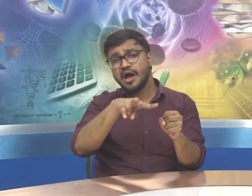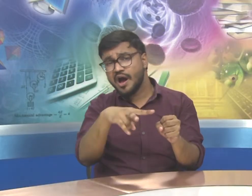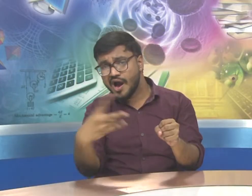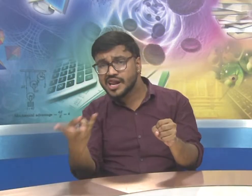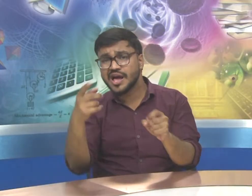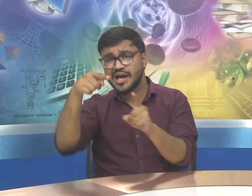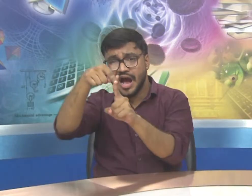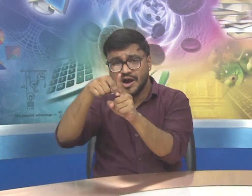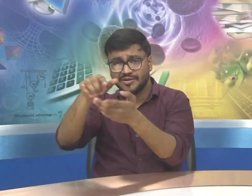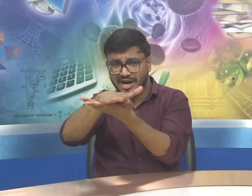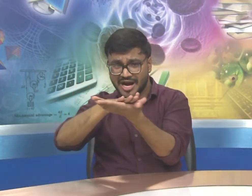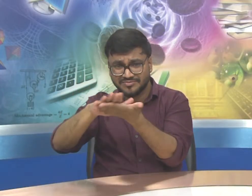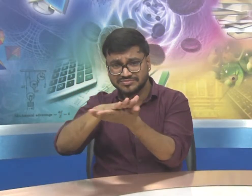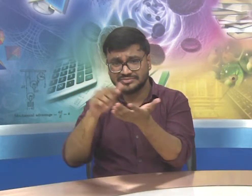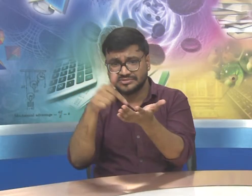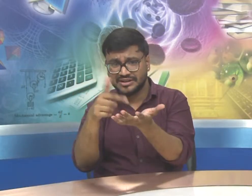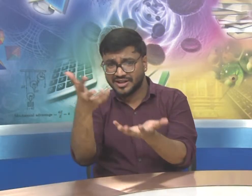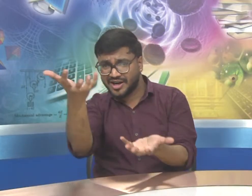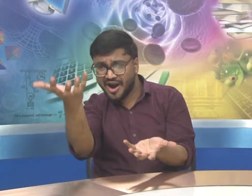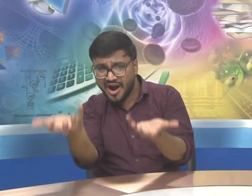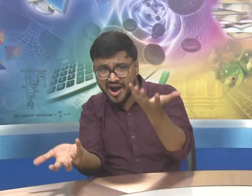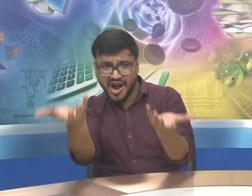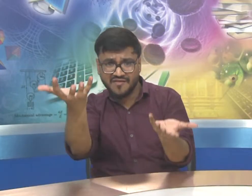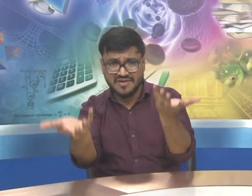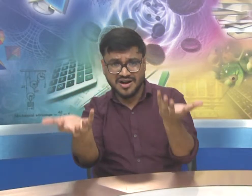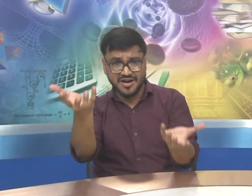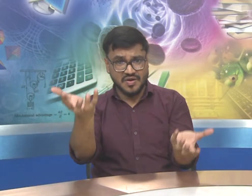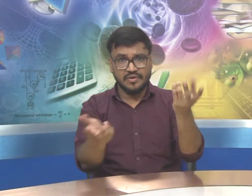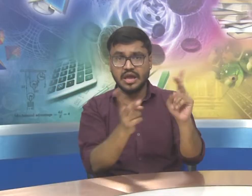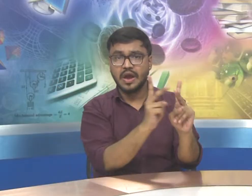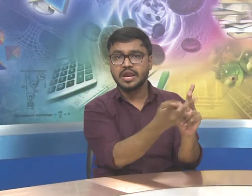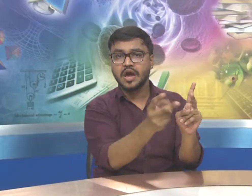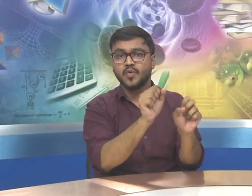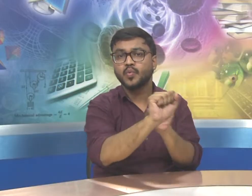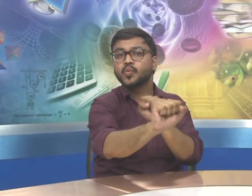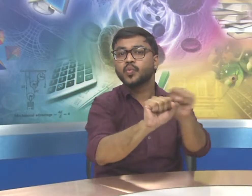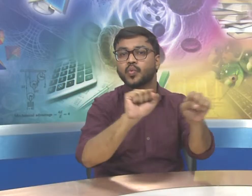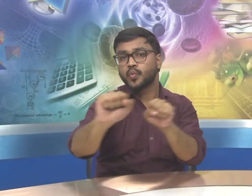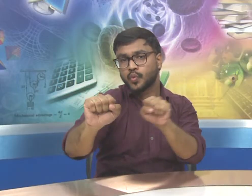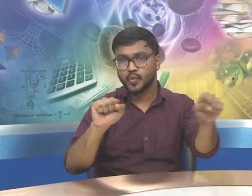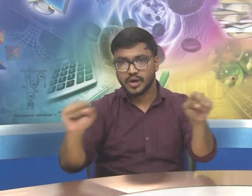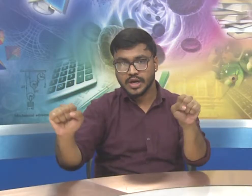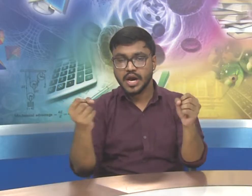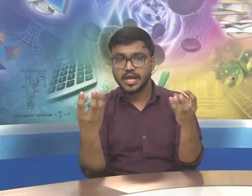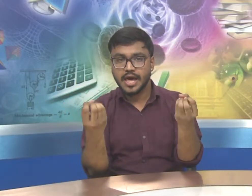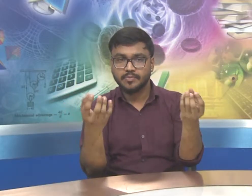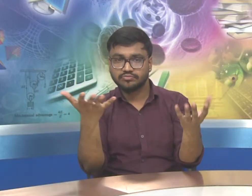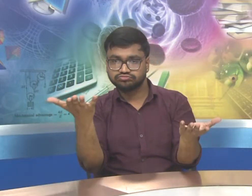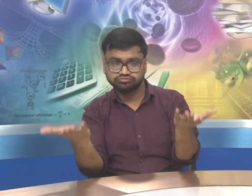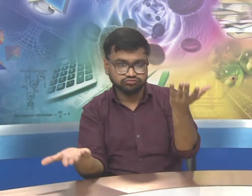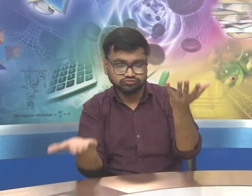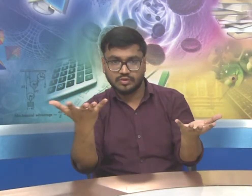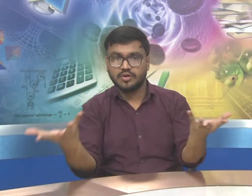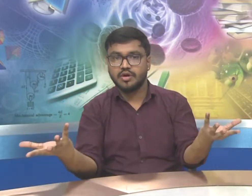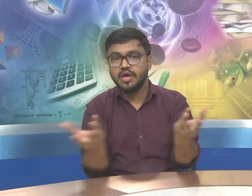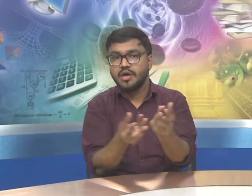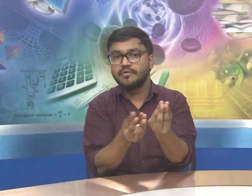Each element has its own kind of atom, and each kind of